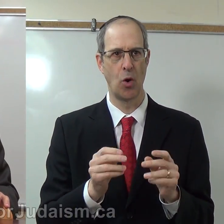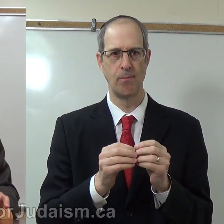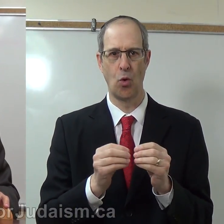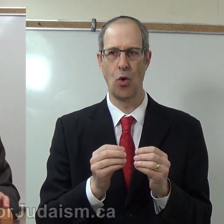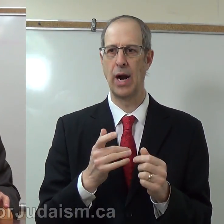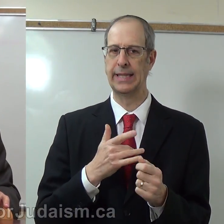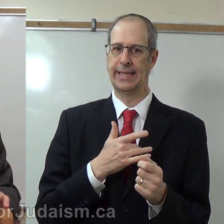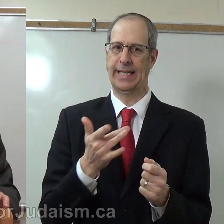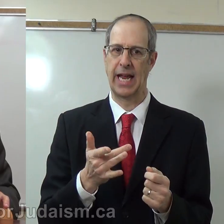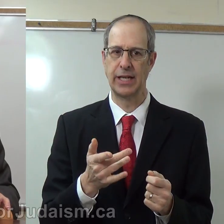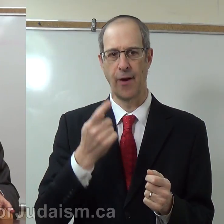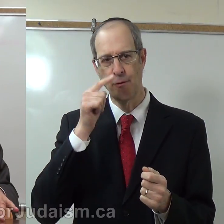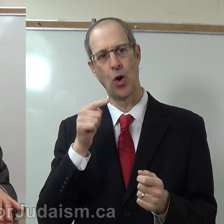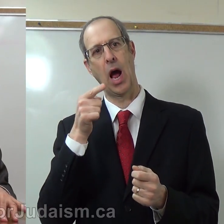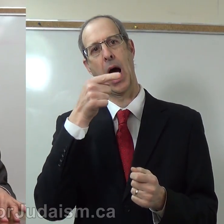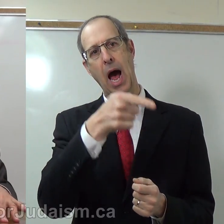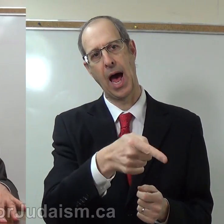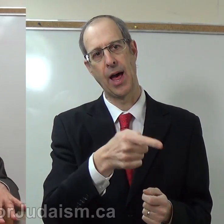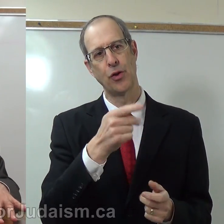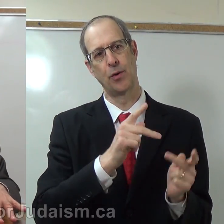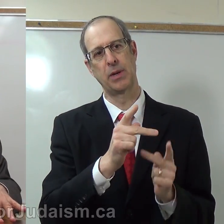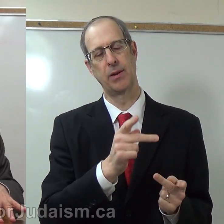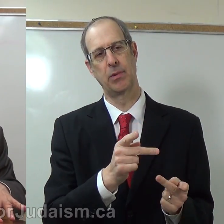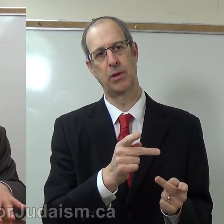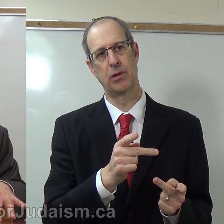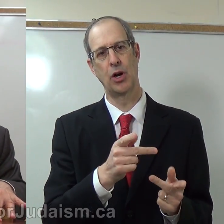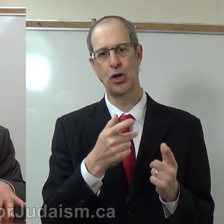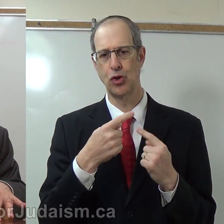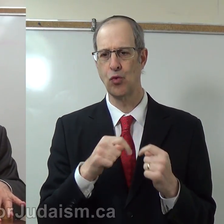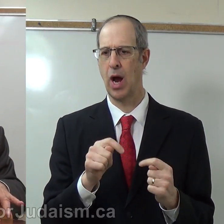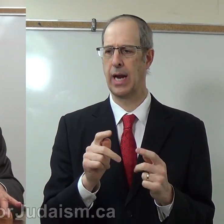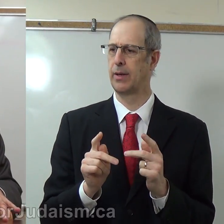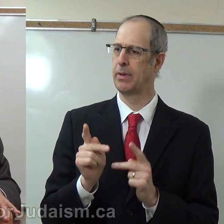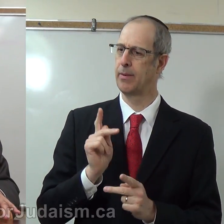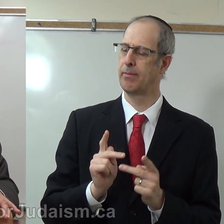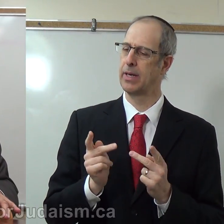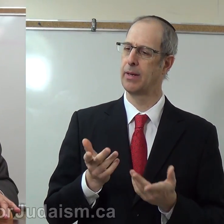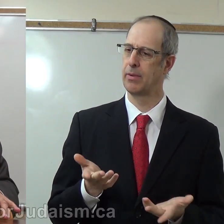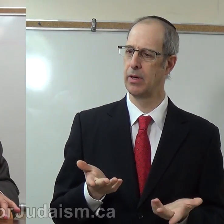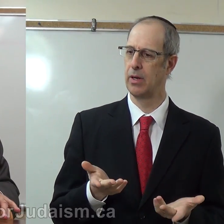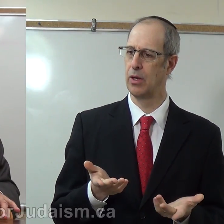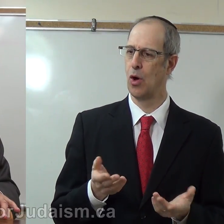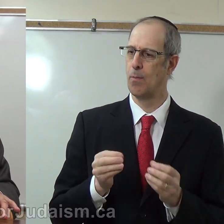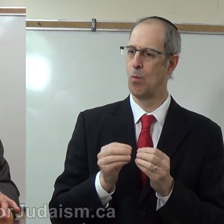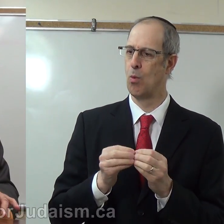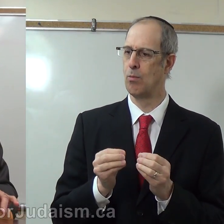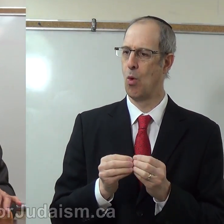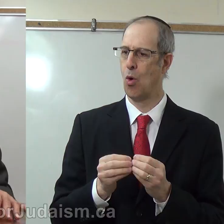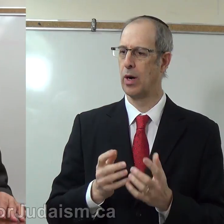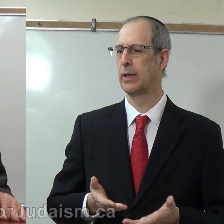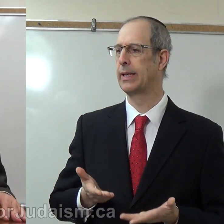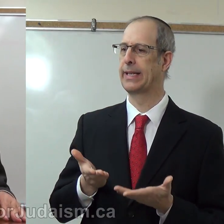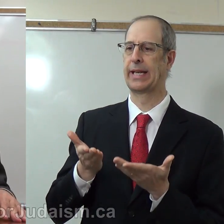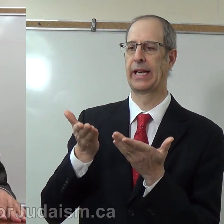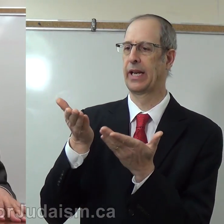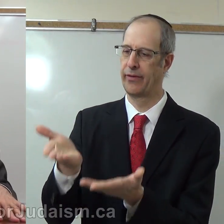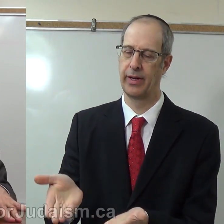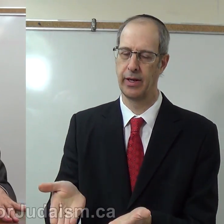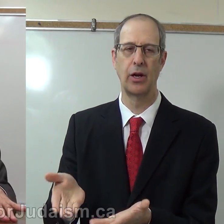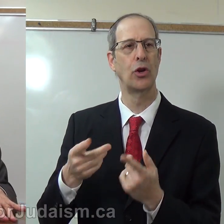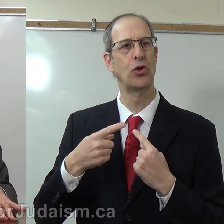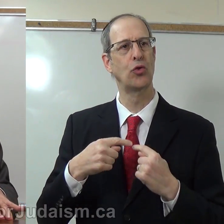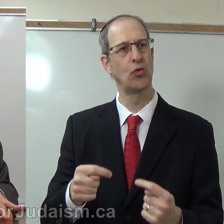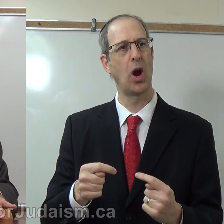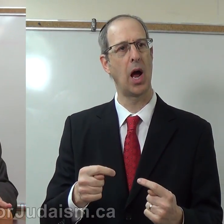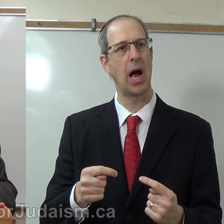sensitive to others, trying to be people who are more generous, trying to be